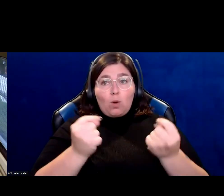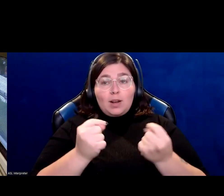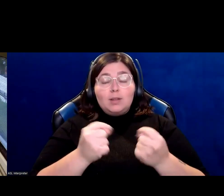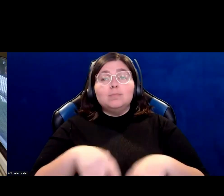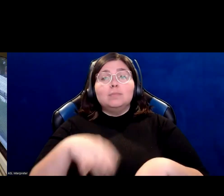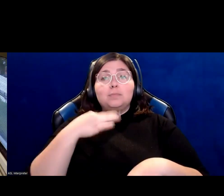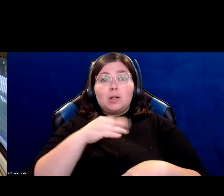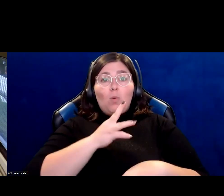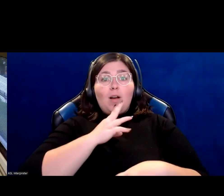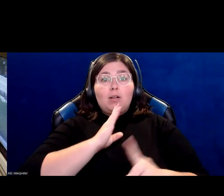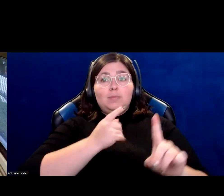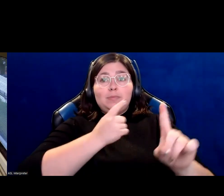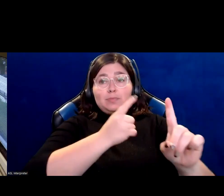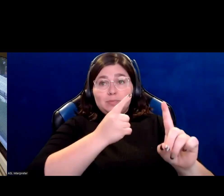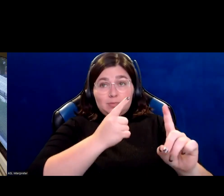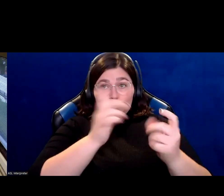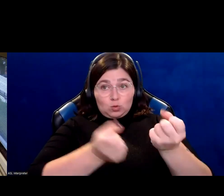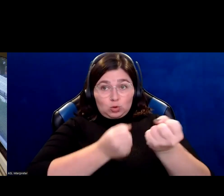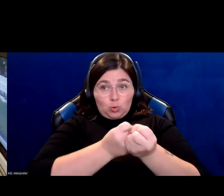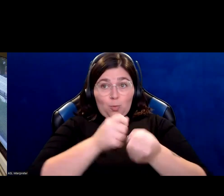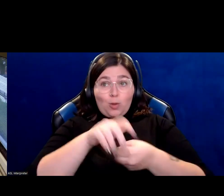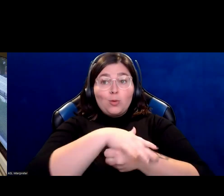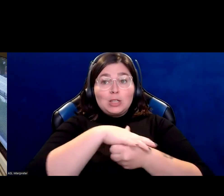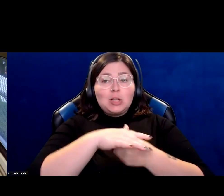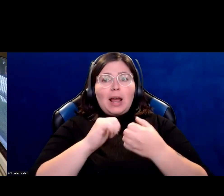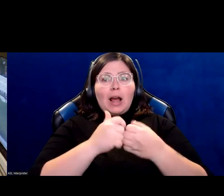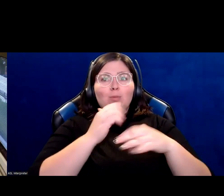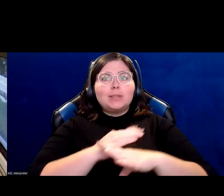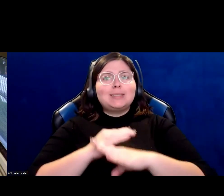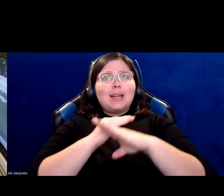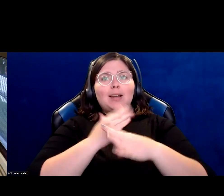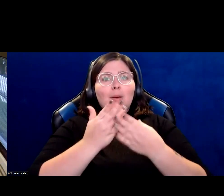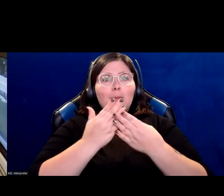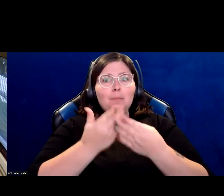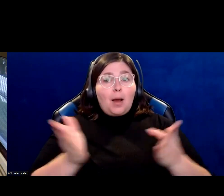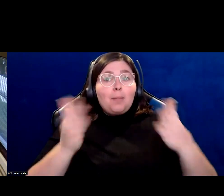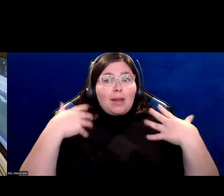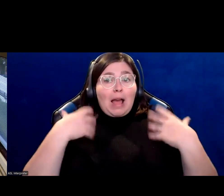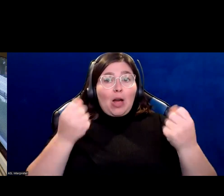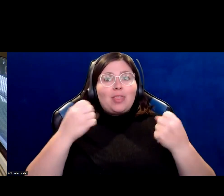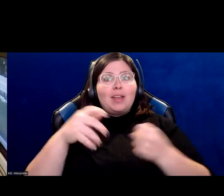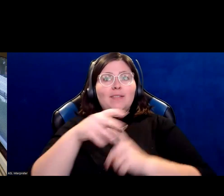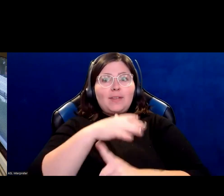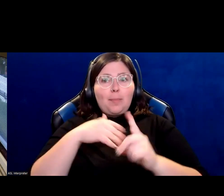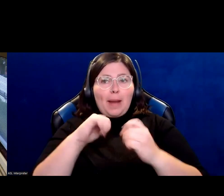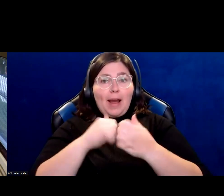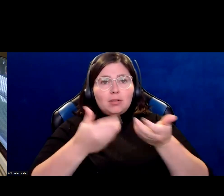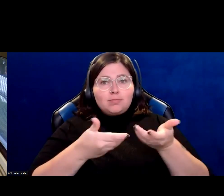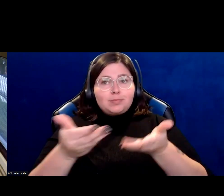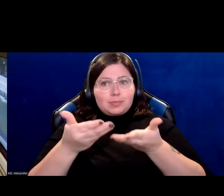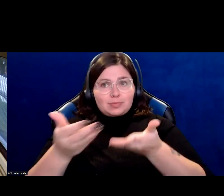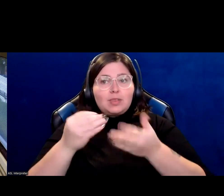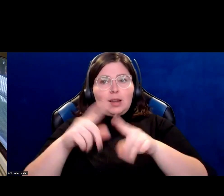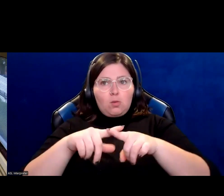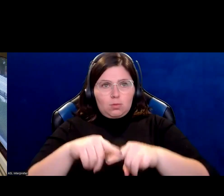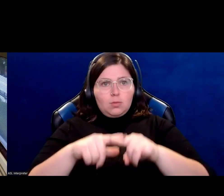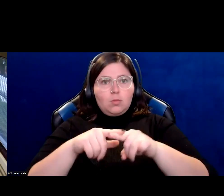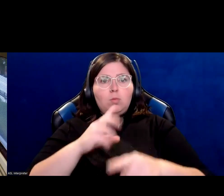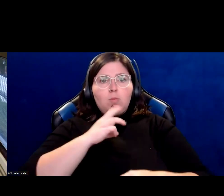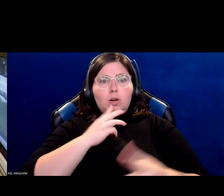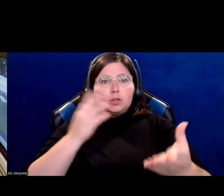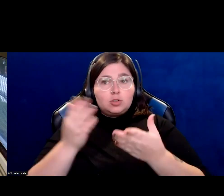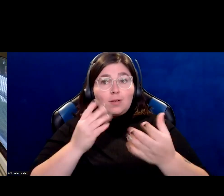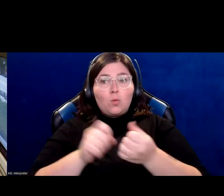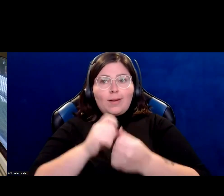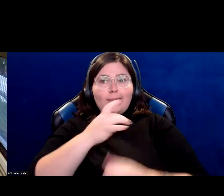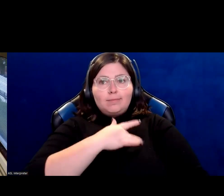mission, which is to support our region by protecting public health and the environment through the delivery of safe and reliable water services with a commitment